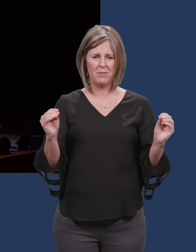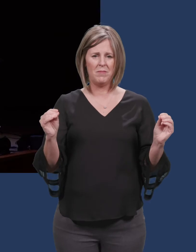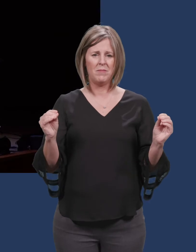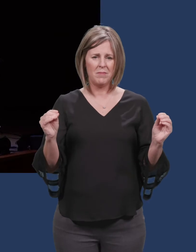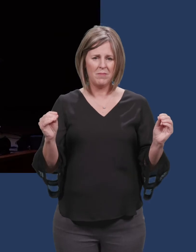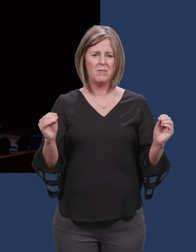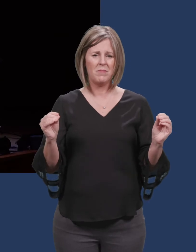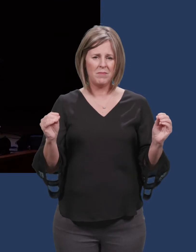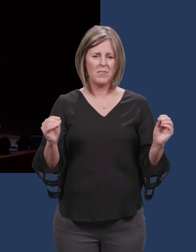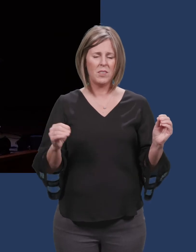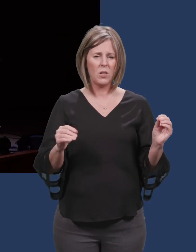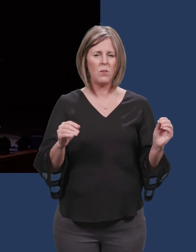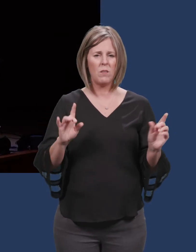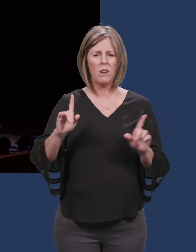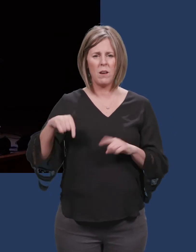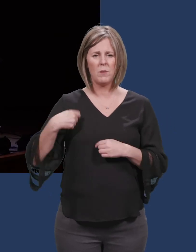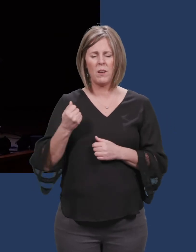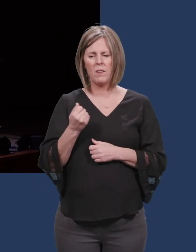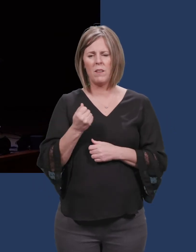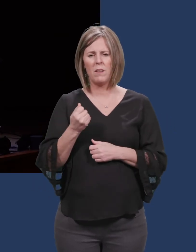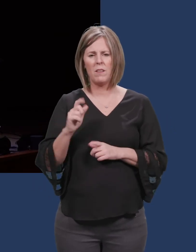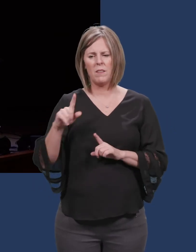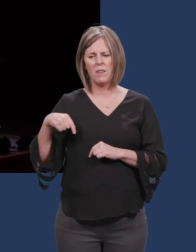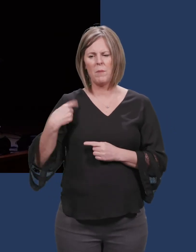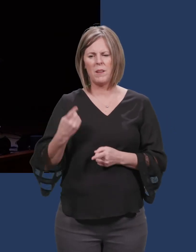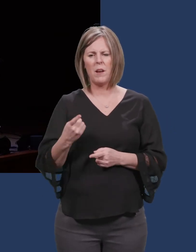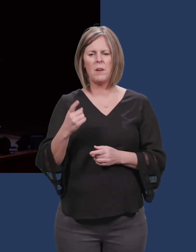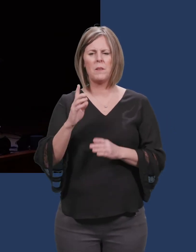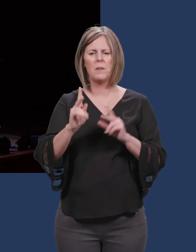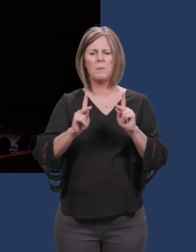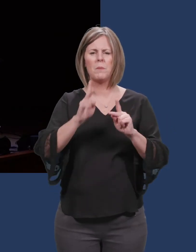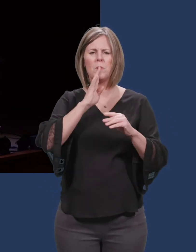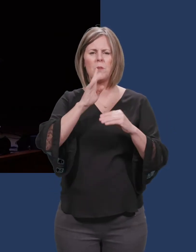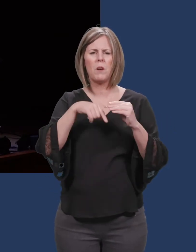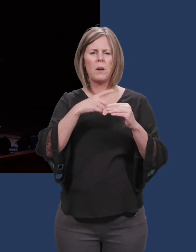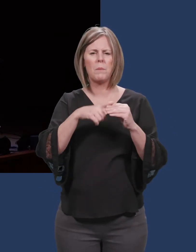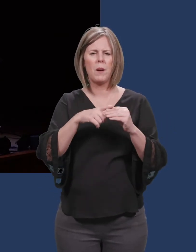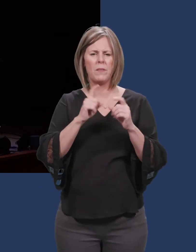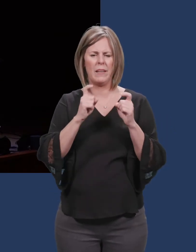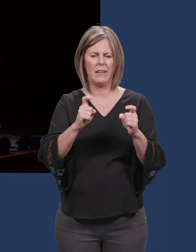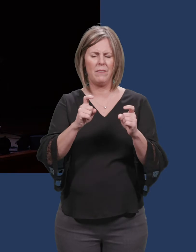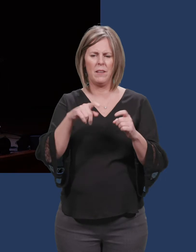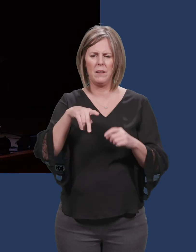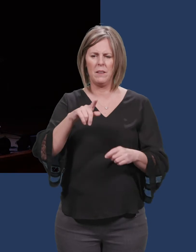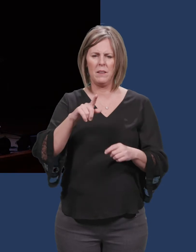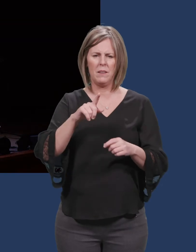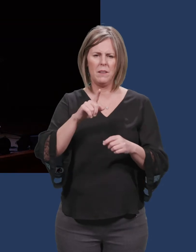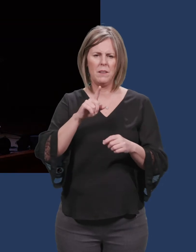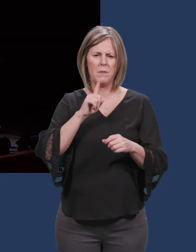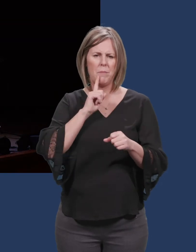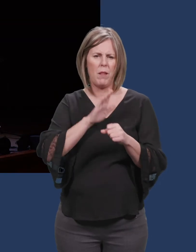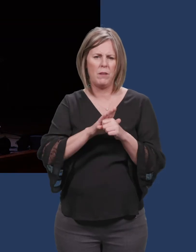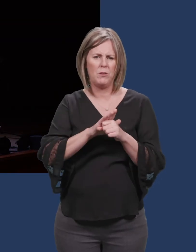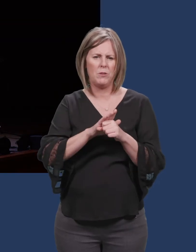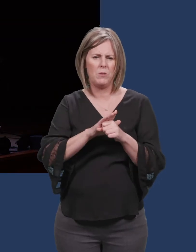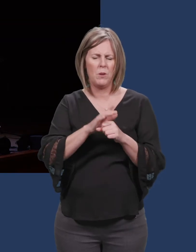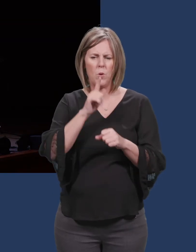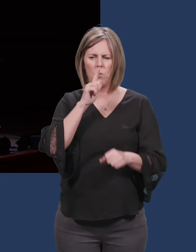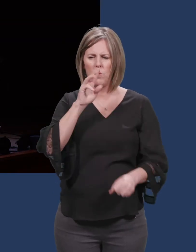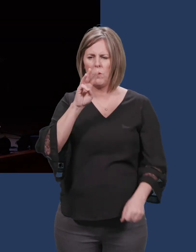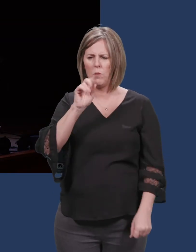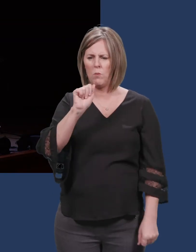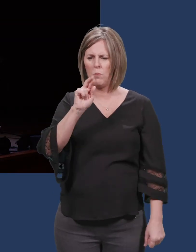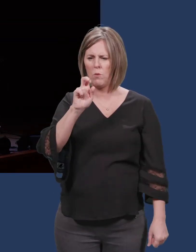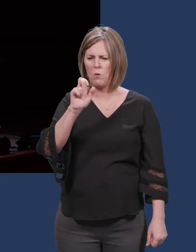There's a lot of talk in the last few years about the giving pledge, which is people who are very wealthy, like Bill Gates, Warren Buffett, people like that, have